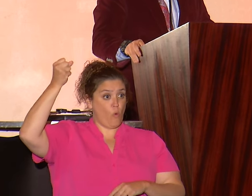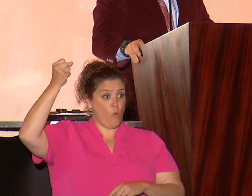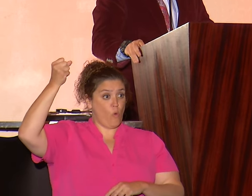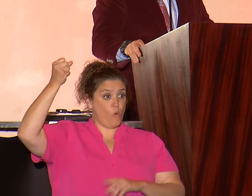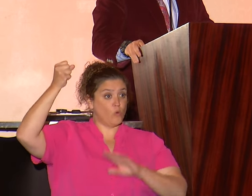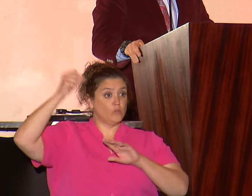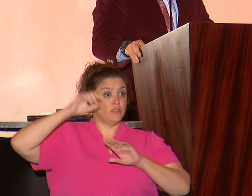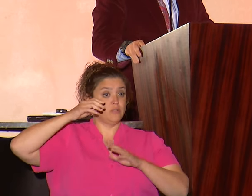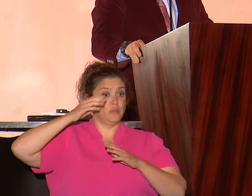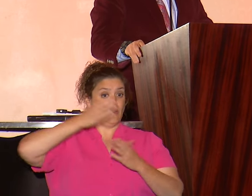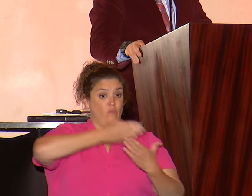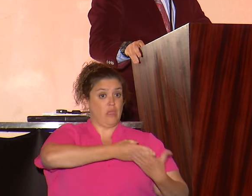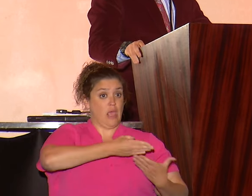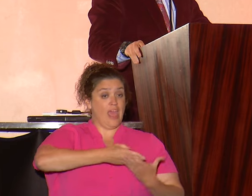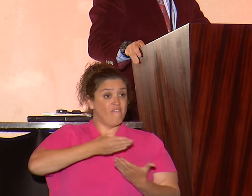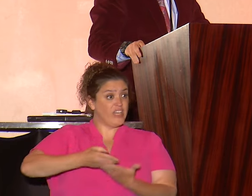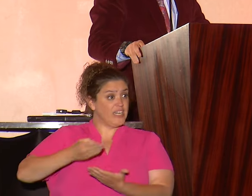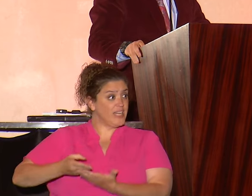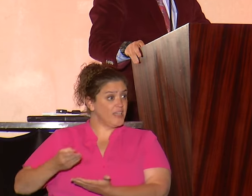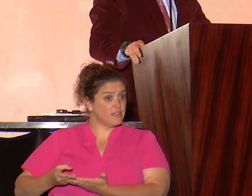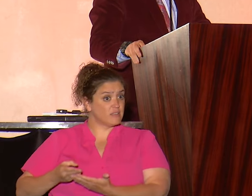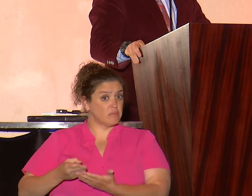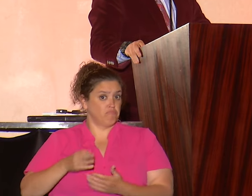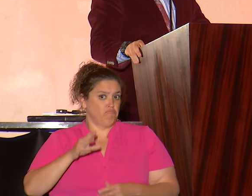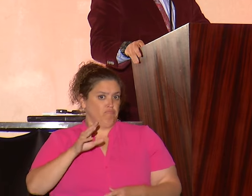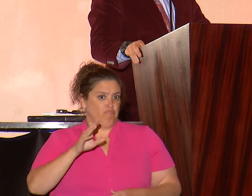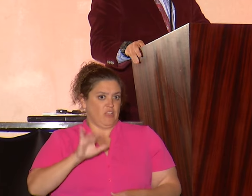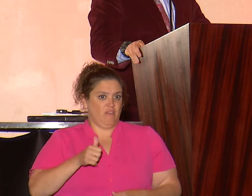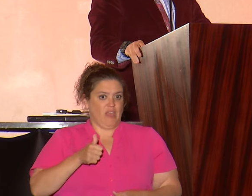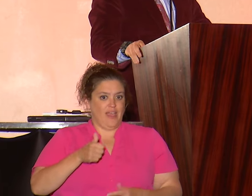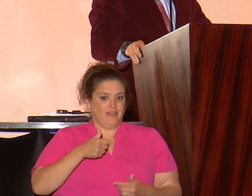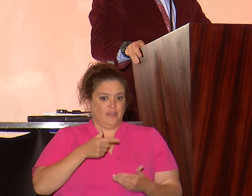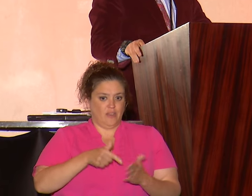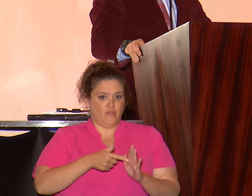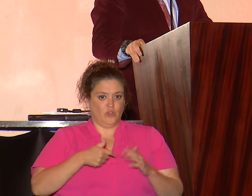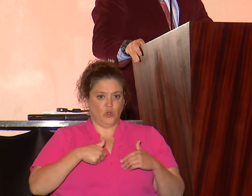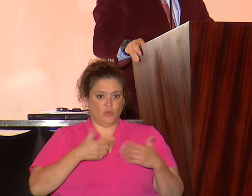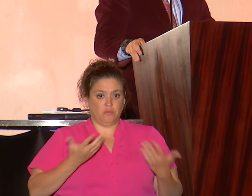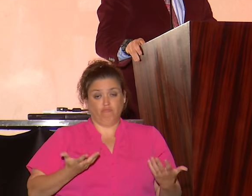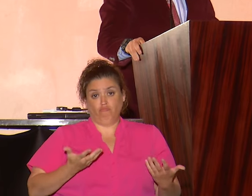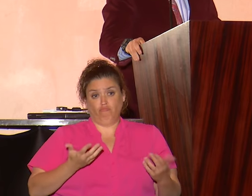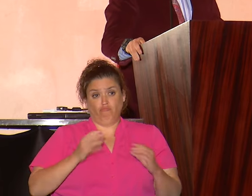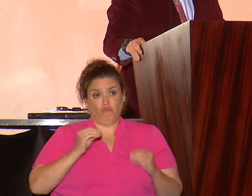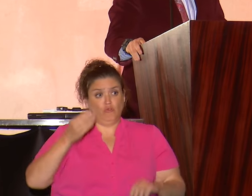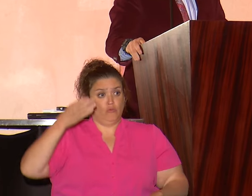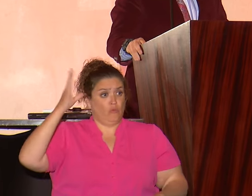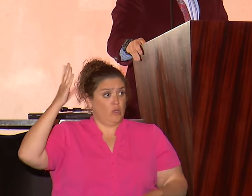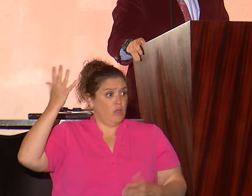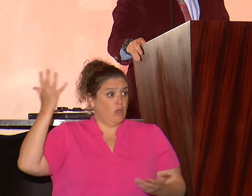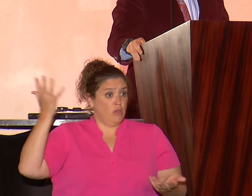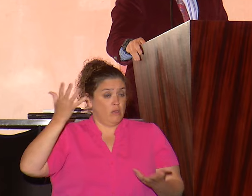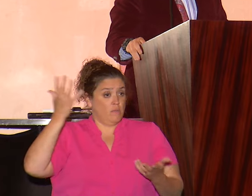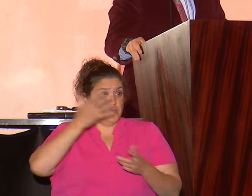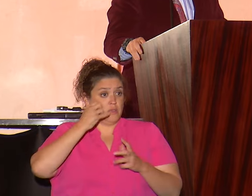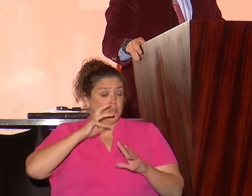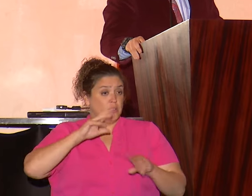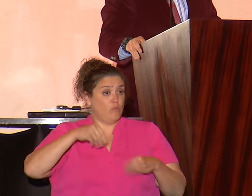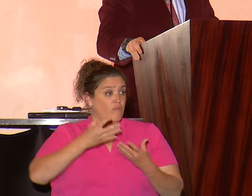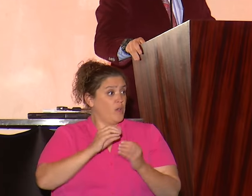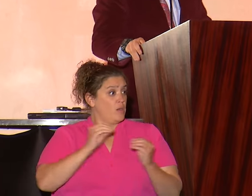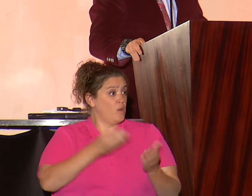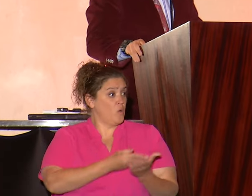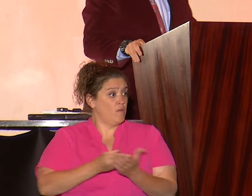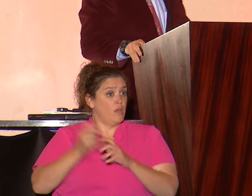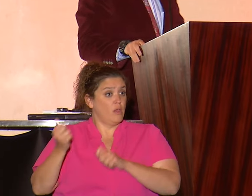dispute-resolving evidence, that itself is evidence that such a God does not exist and all religions are